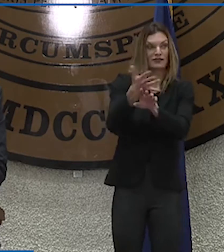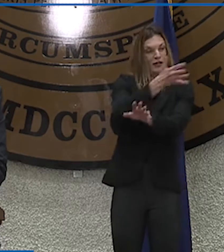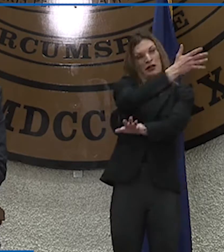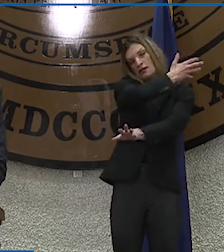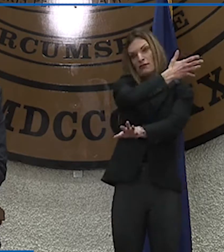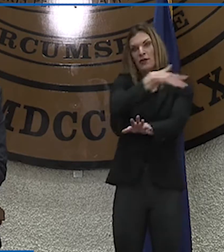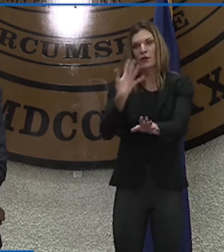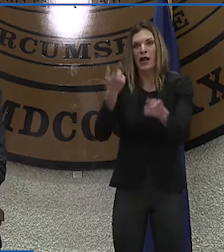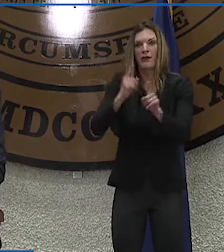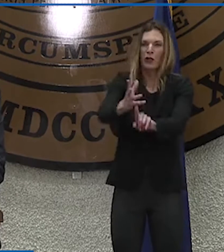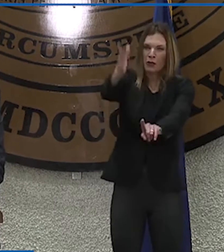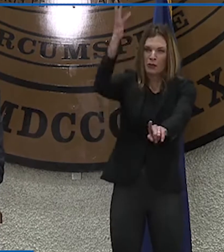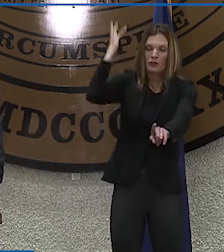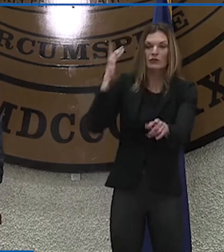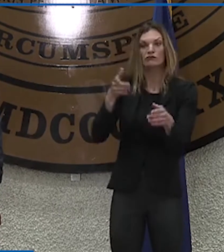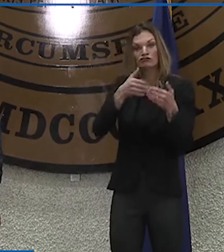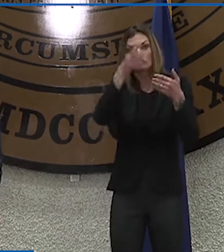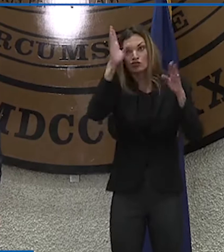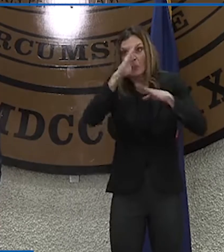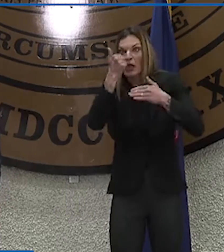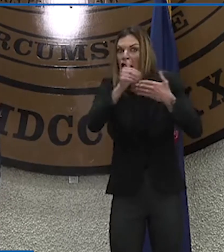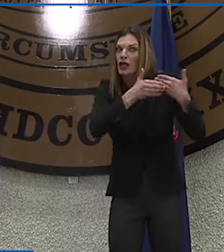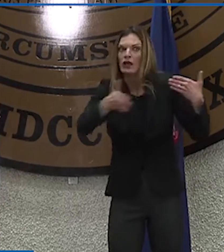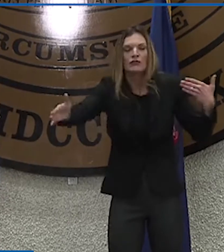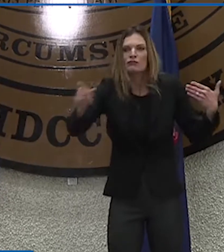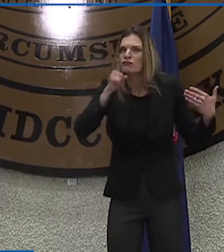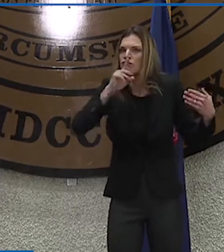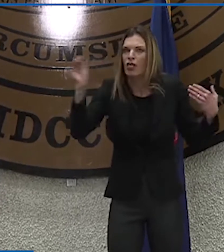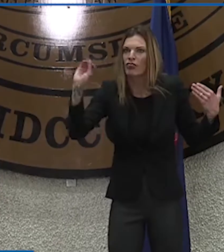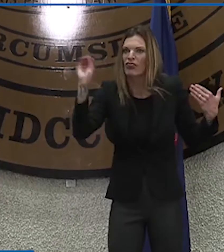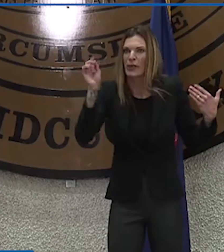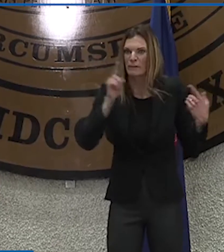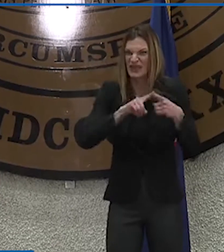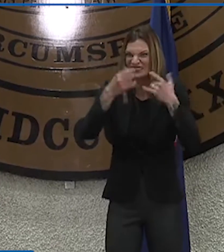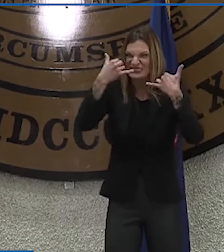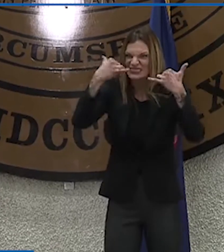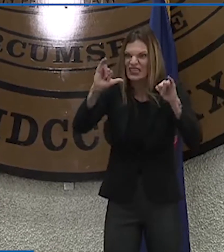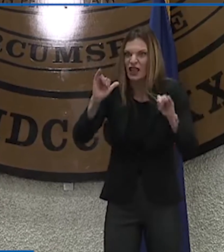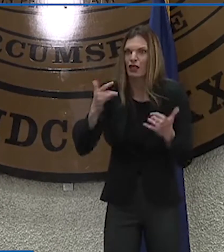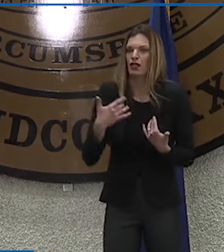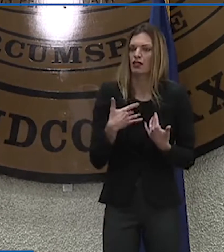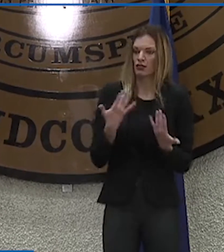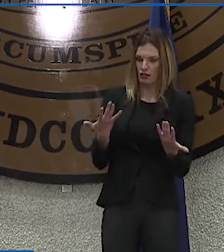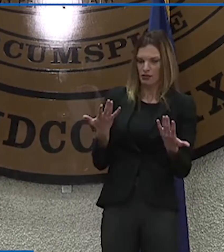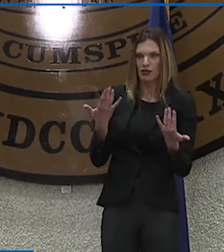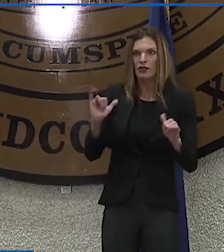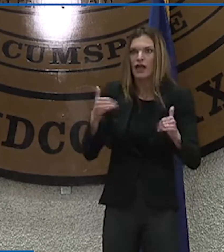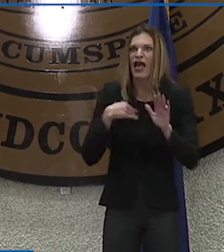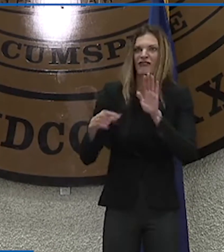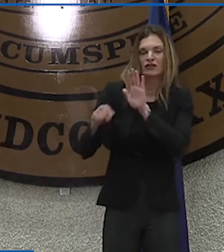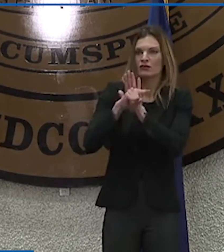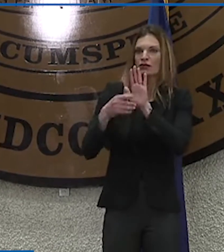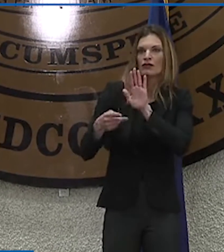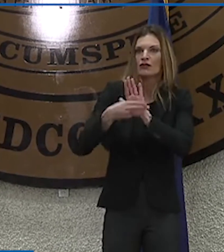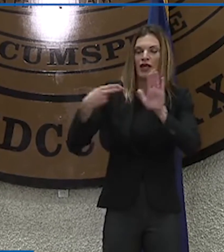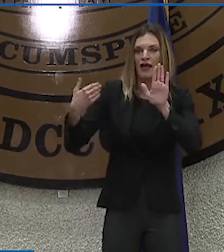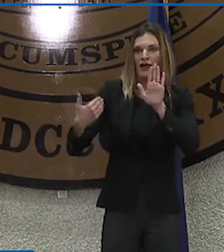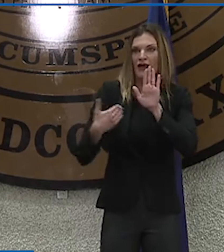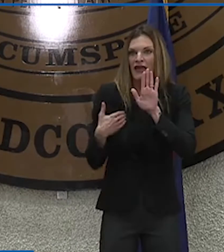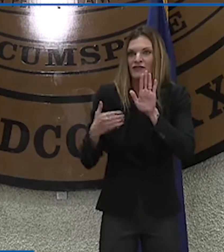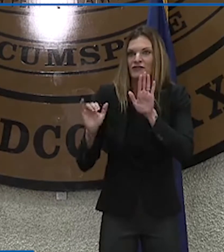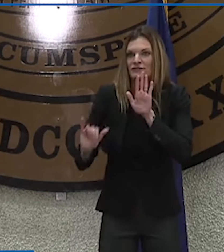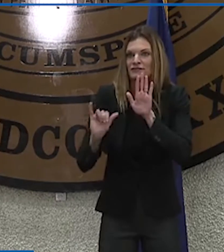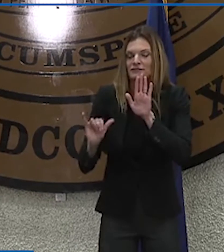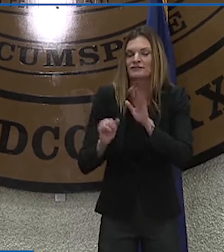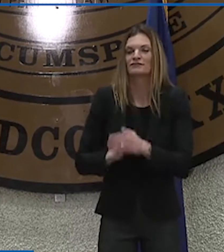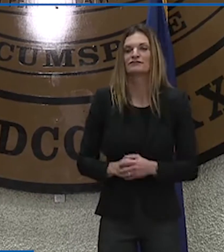still hung over their heads. We heard from many people with traffic offenses on their records. Traffic offenses are half of all criminal cases in